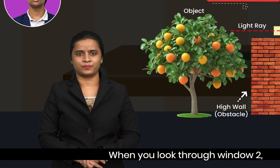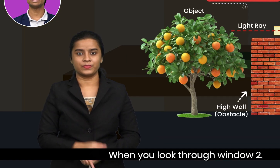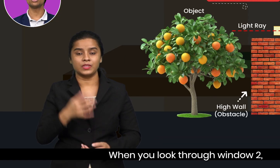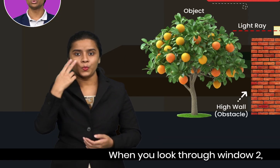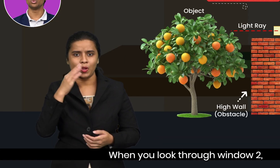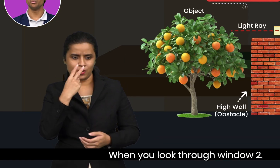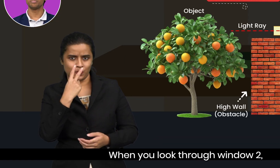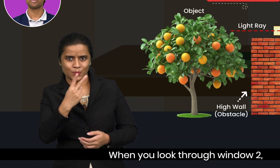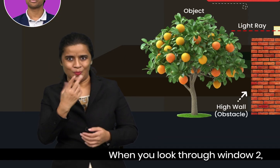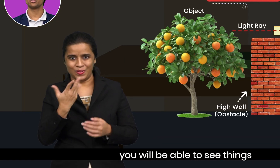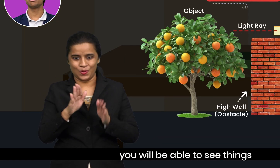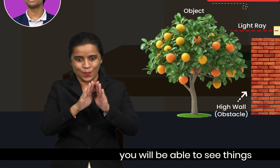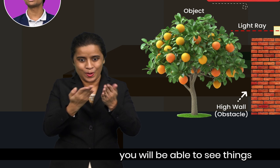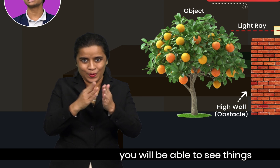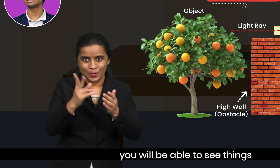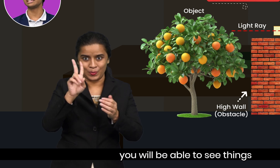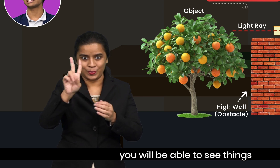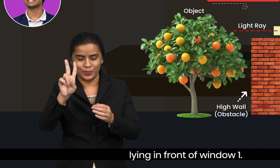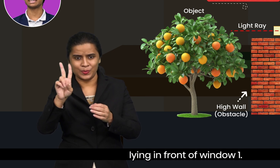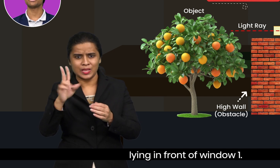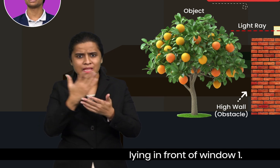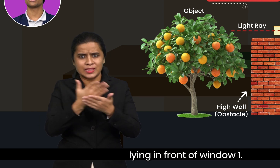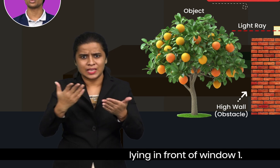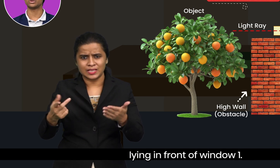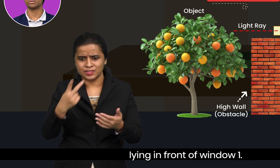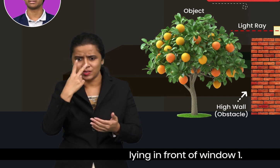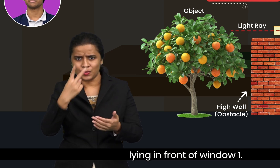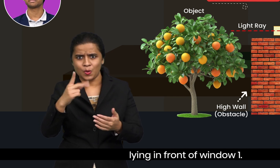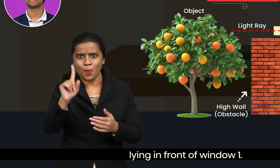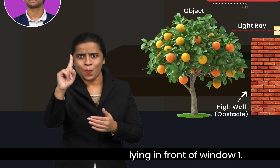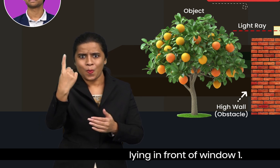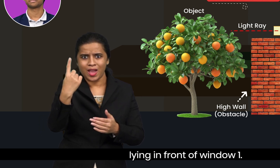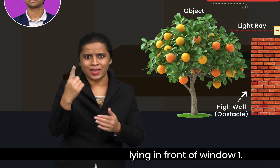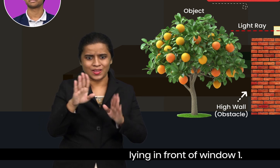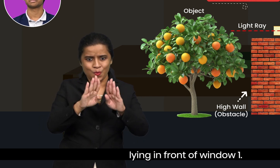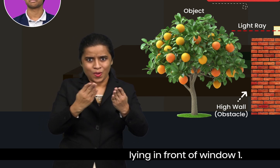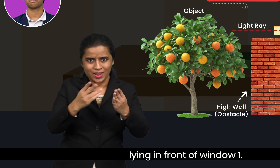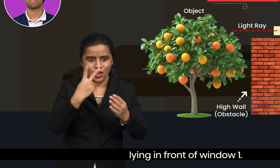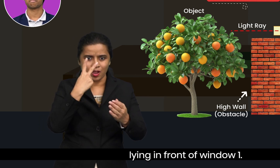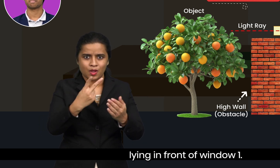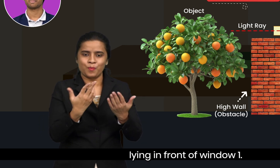When you look through window 2, you will be able to see things lying in front of the window 1.